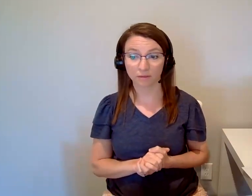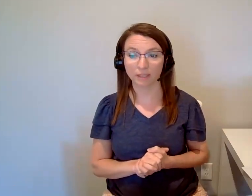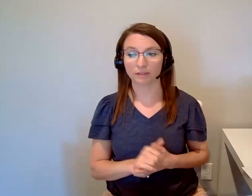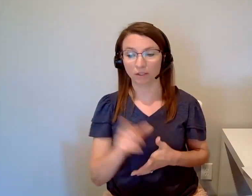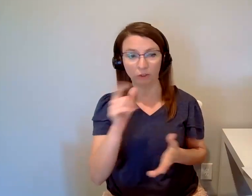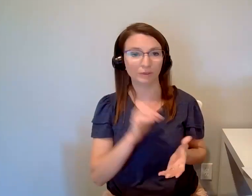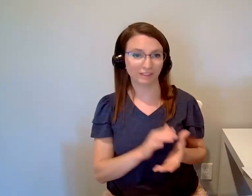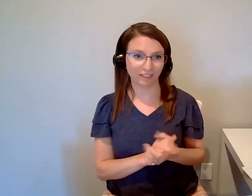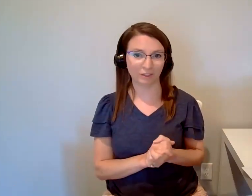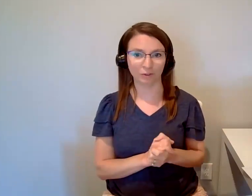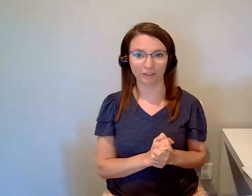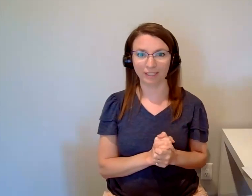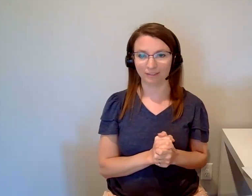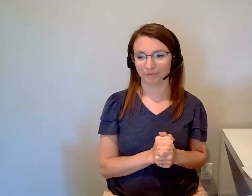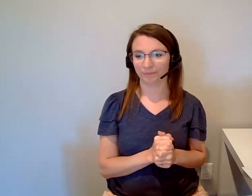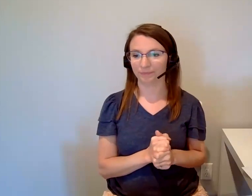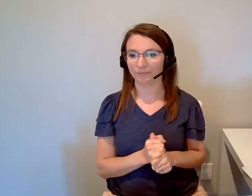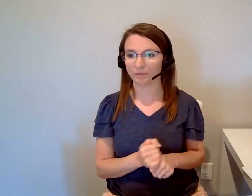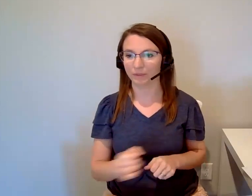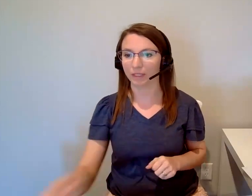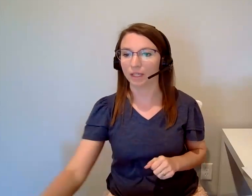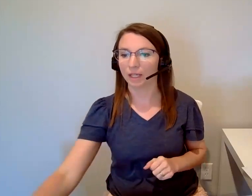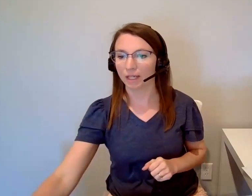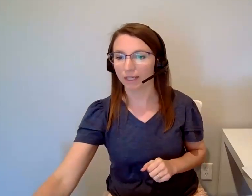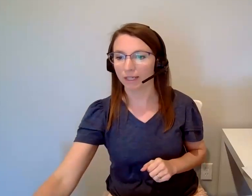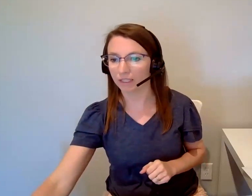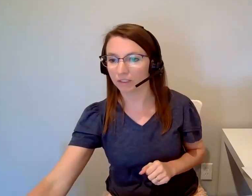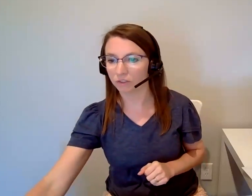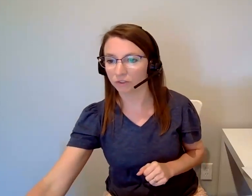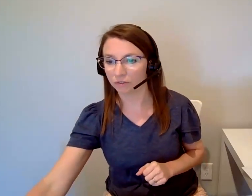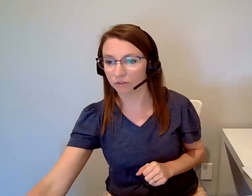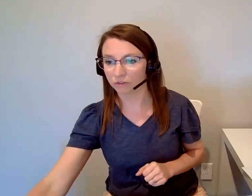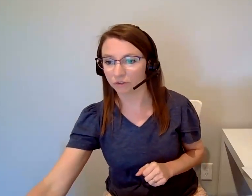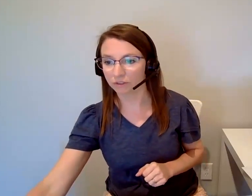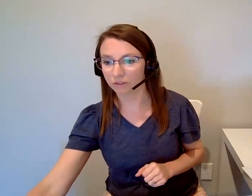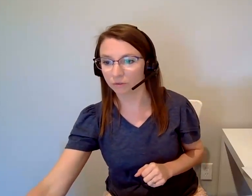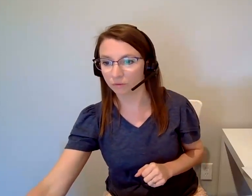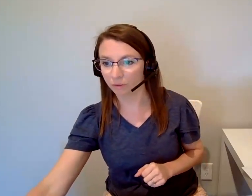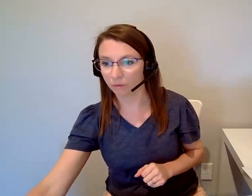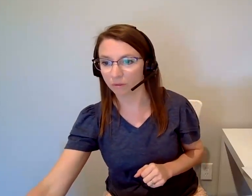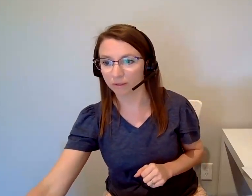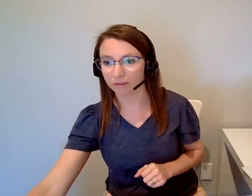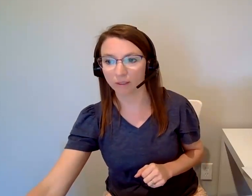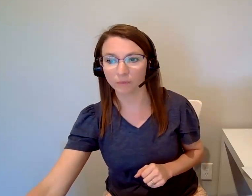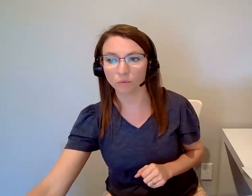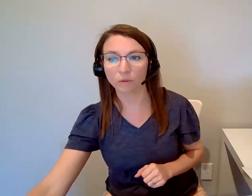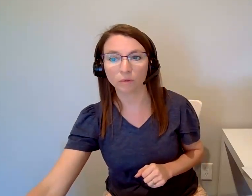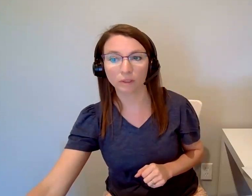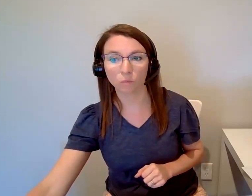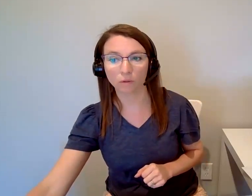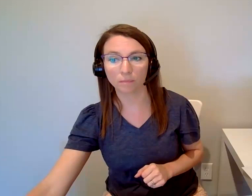Yeah. Are you a assigned student? Yes. and student. And just so you know, the recording will